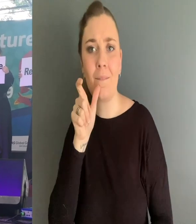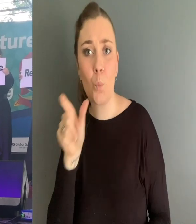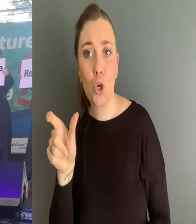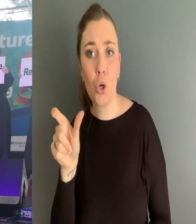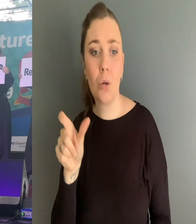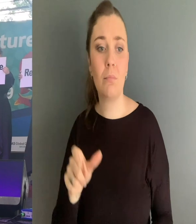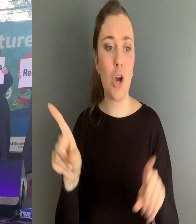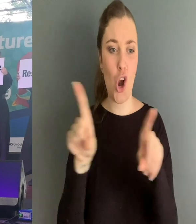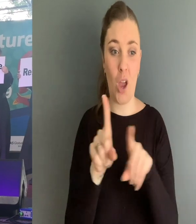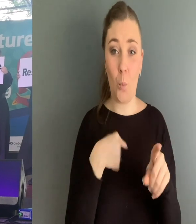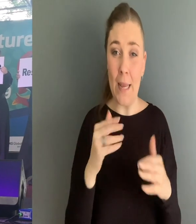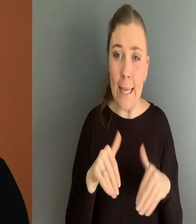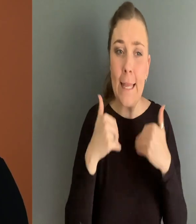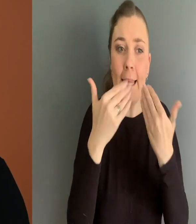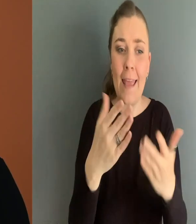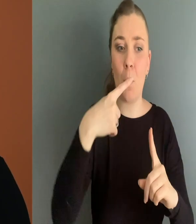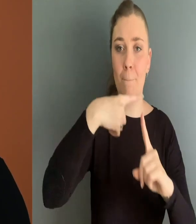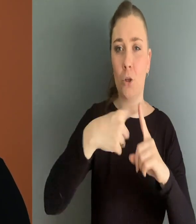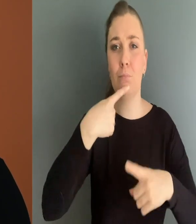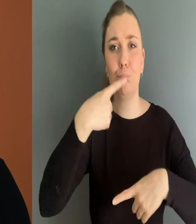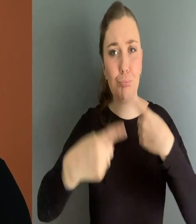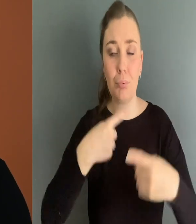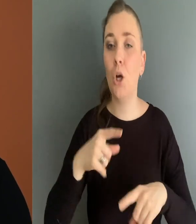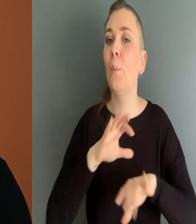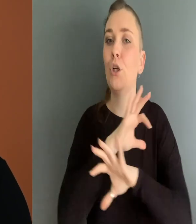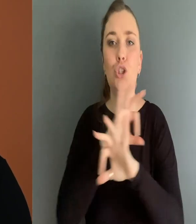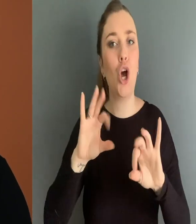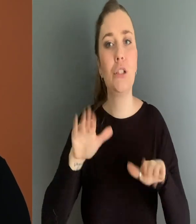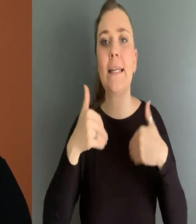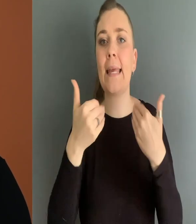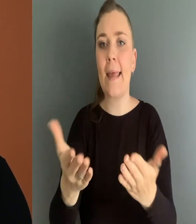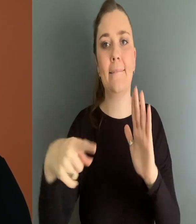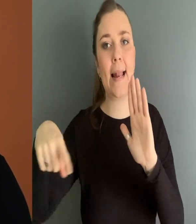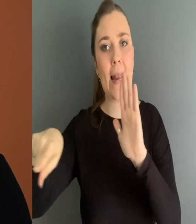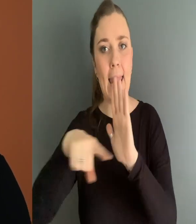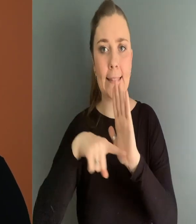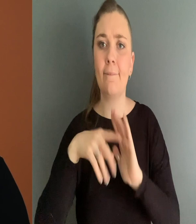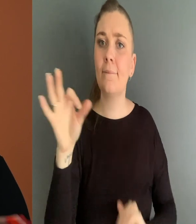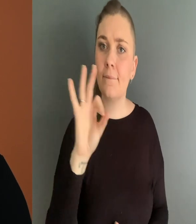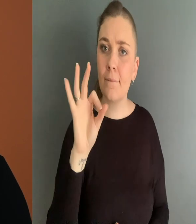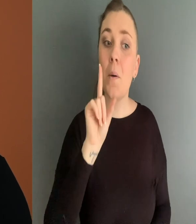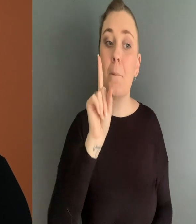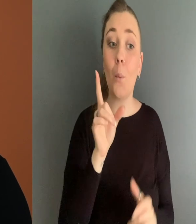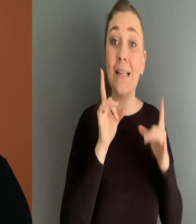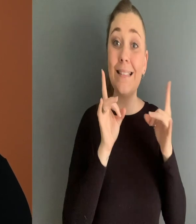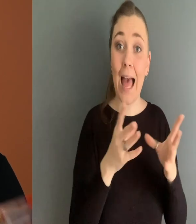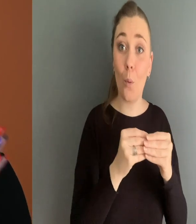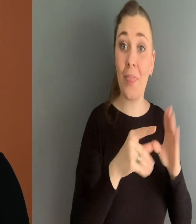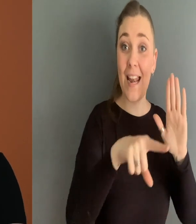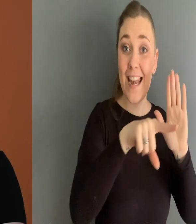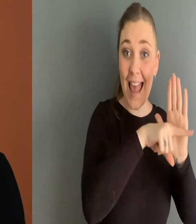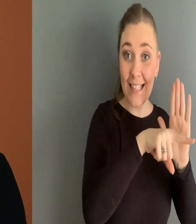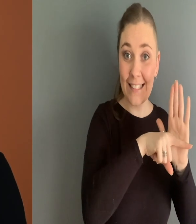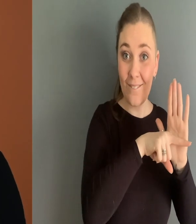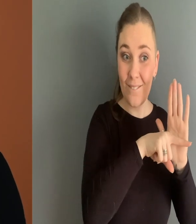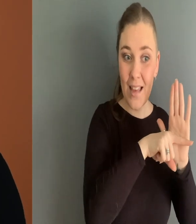like we give positive messages we don't give negative but we start with the negative and then